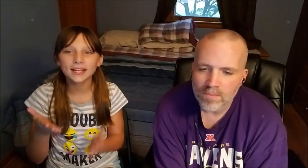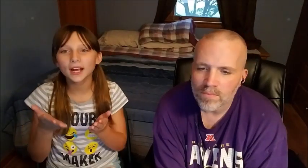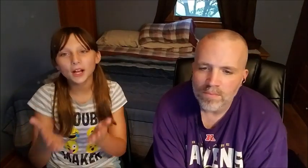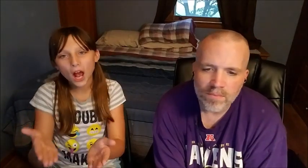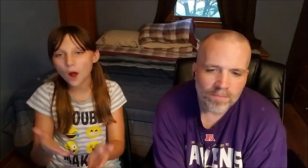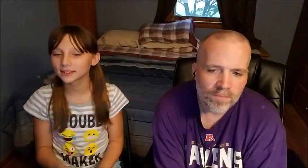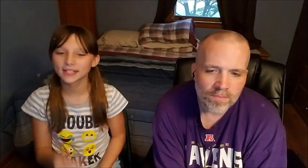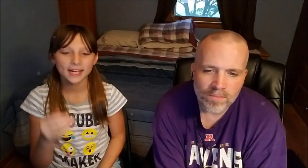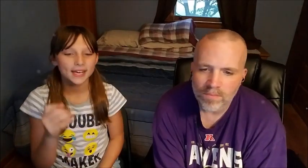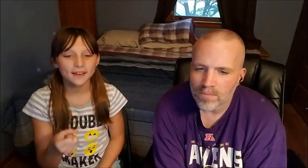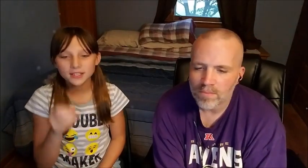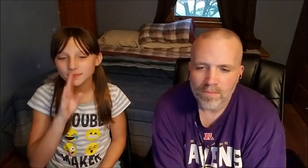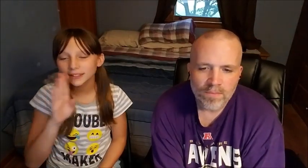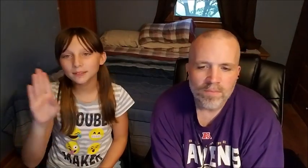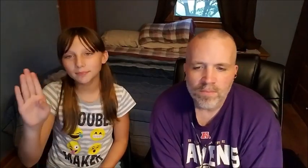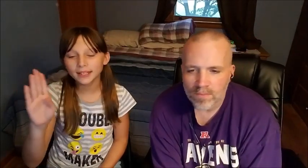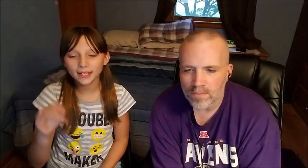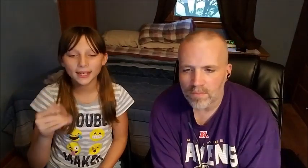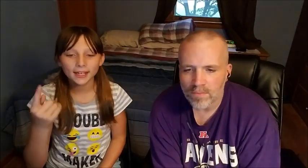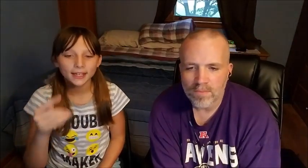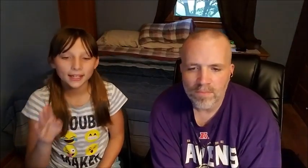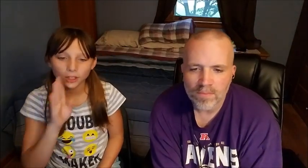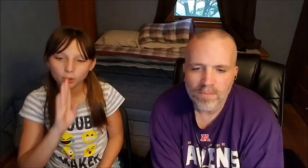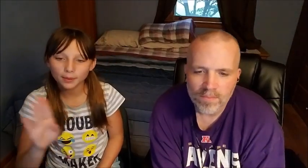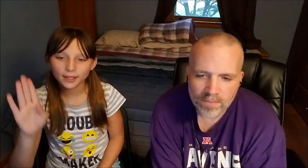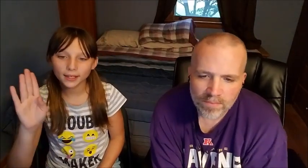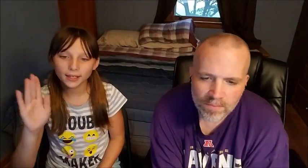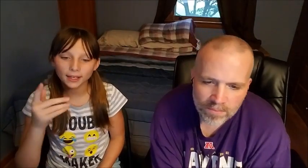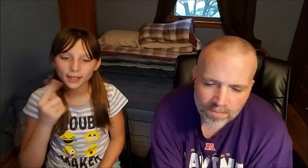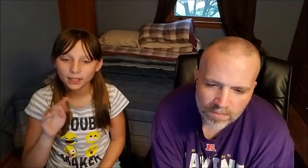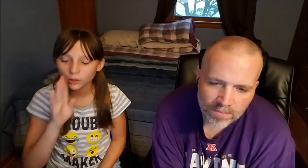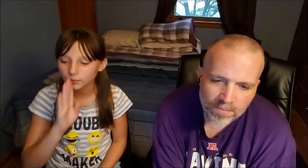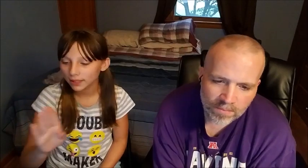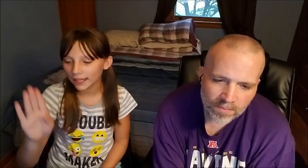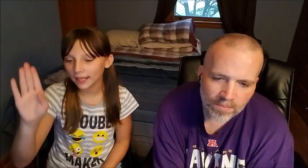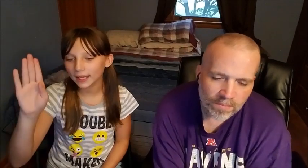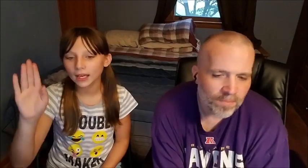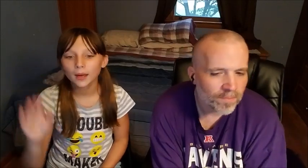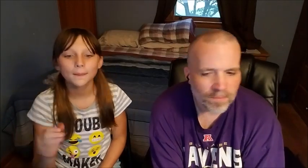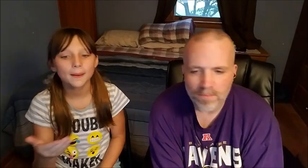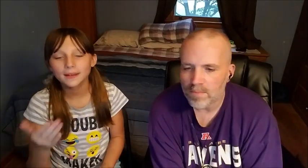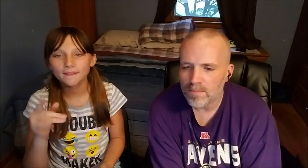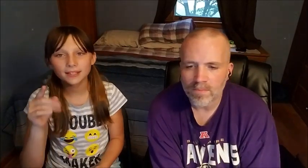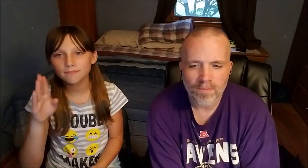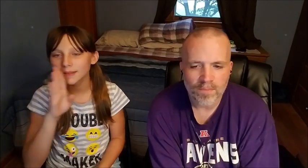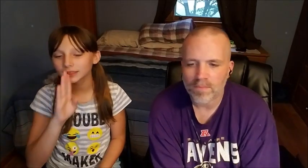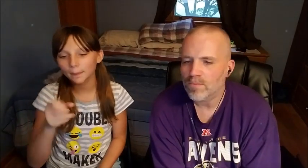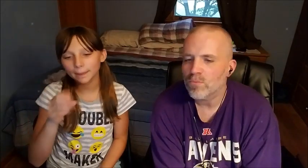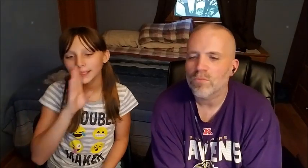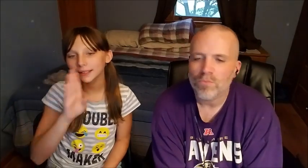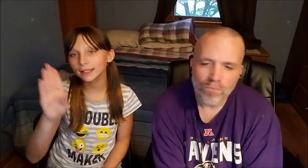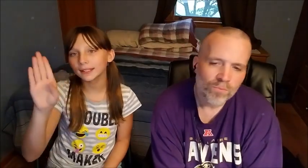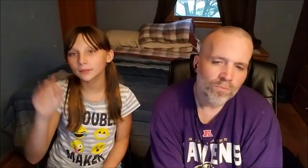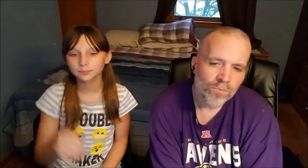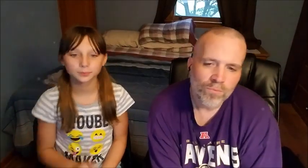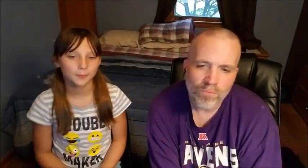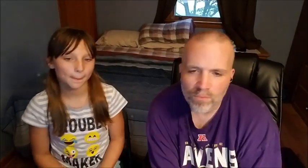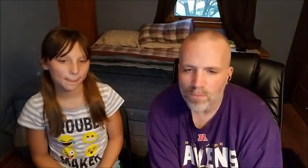thing goes If it's meant to be, it'll be, it'll be Baby, if it's meant to be So